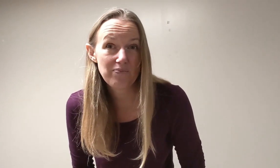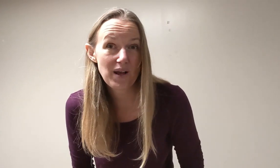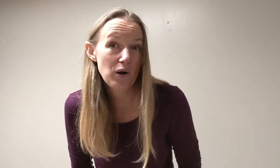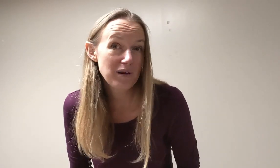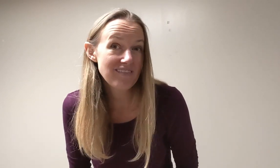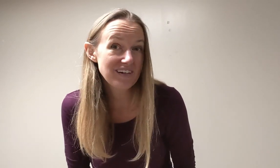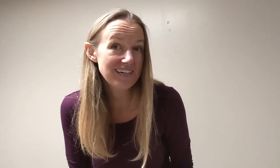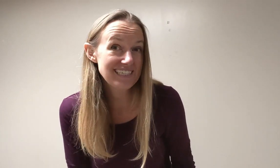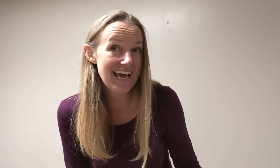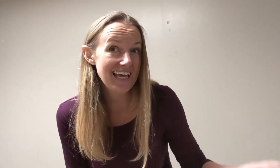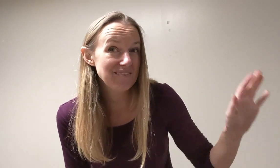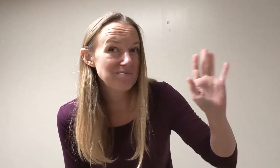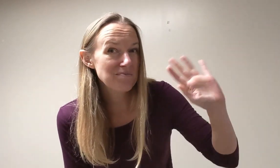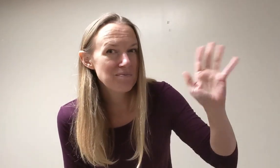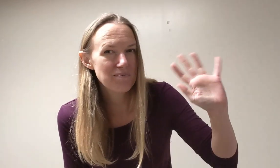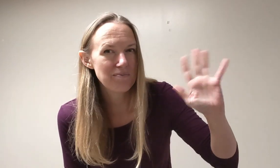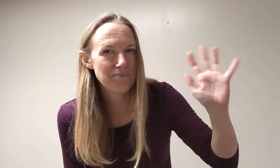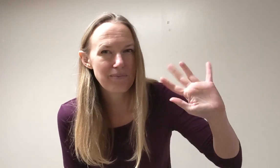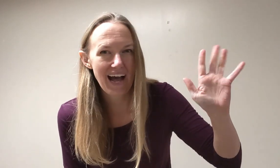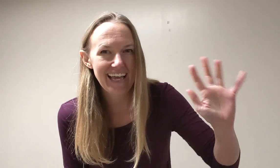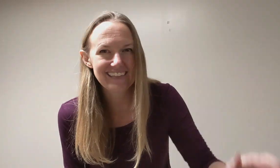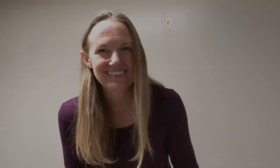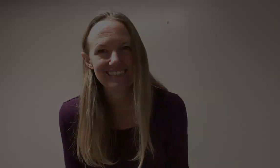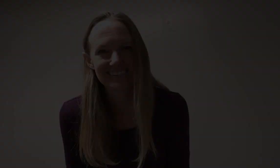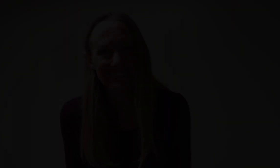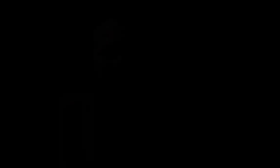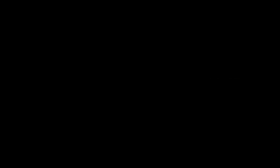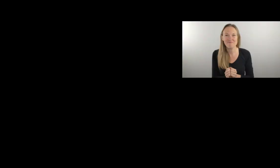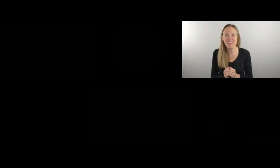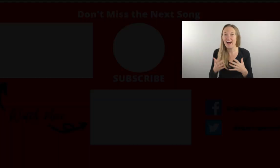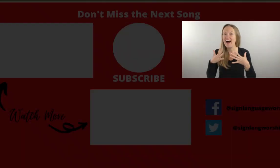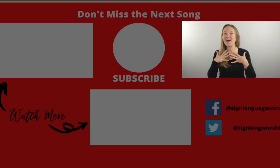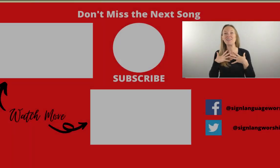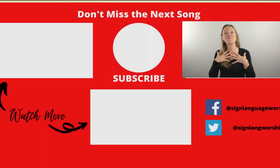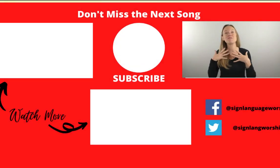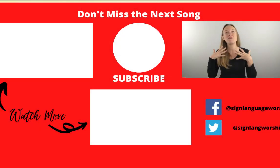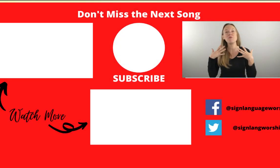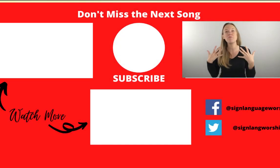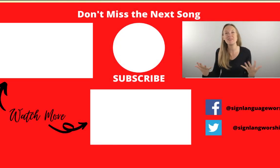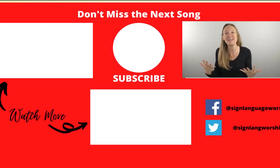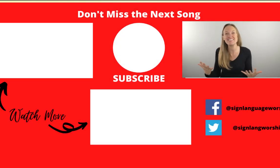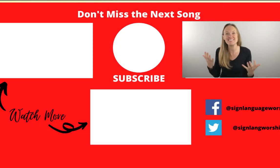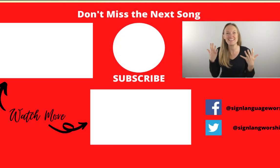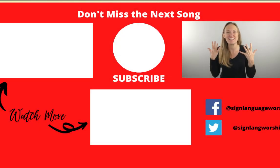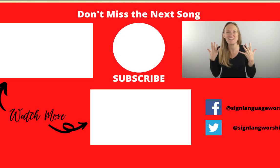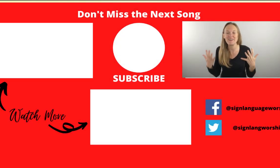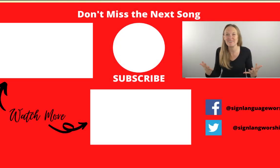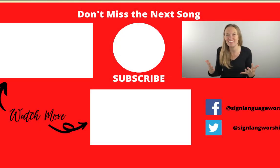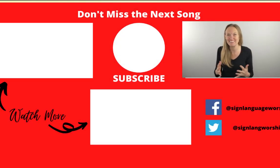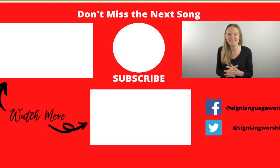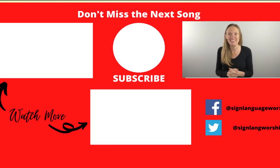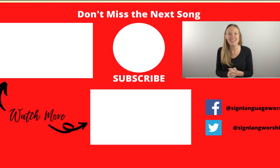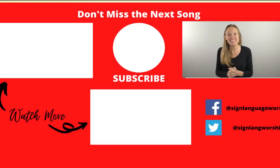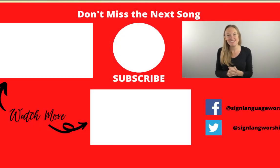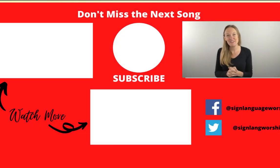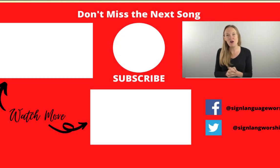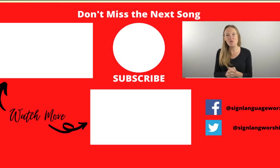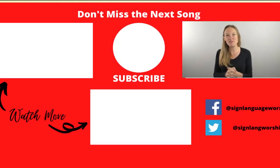Hope you're having a great day. Bye. I am so blessed and encouraged to hear over and